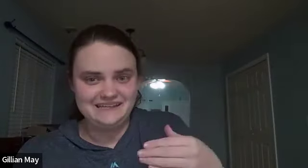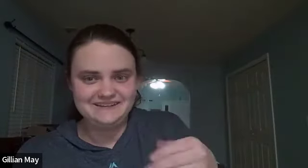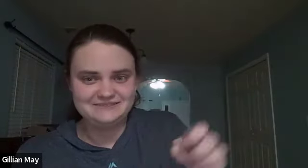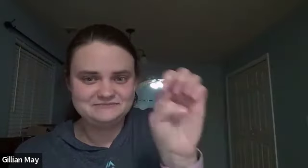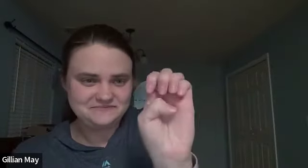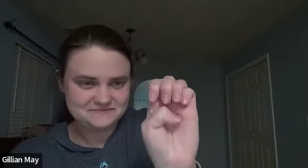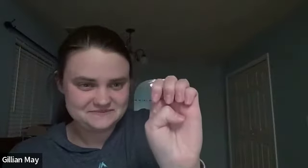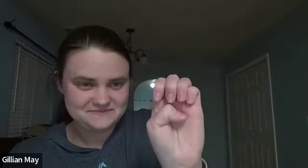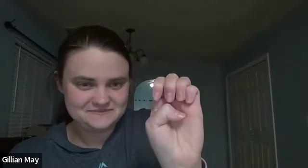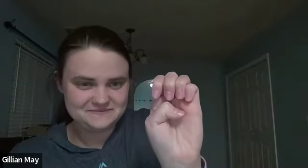E.